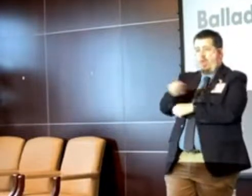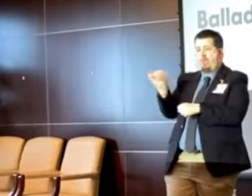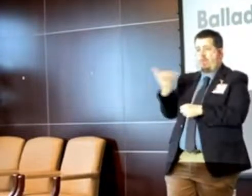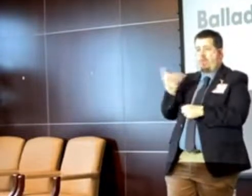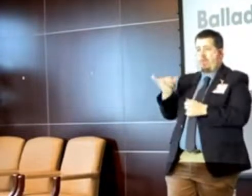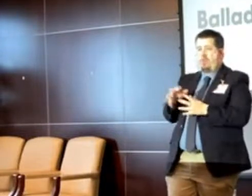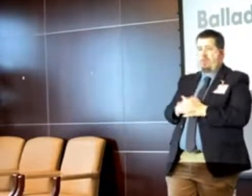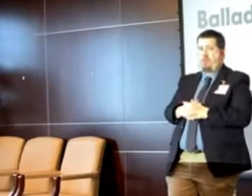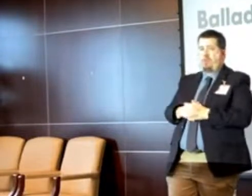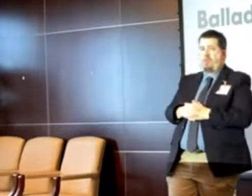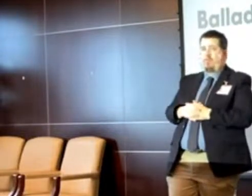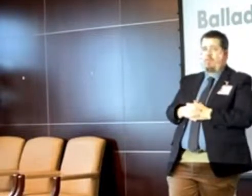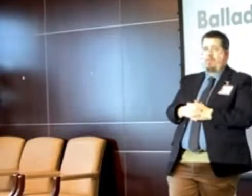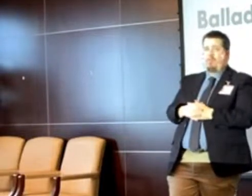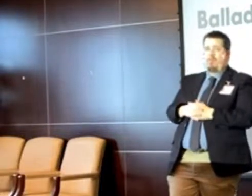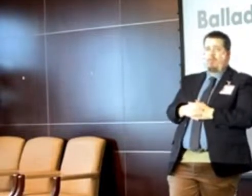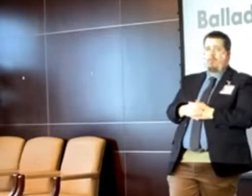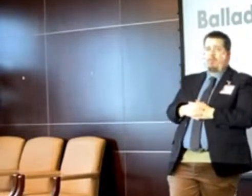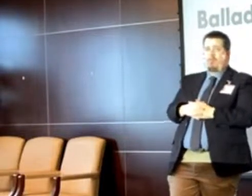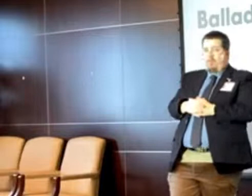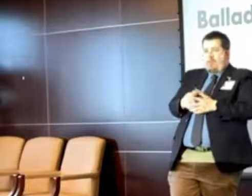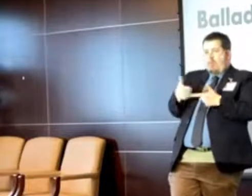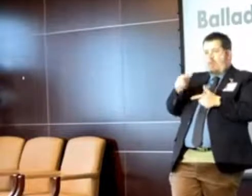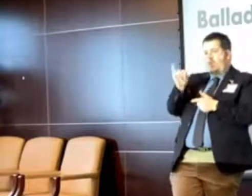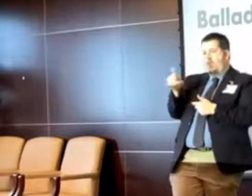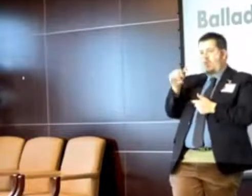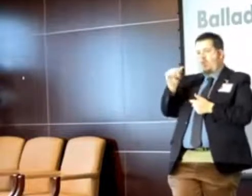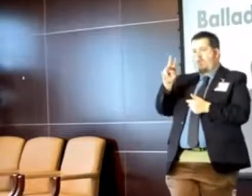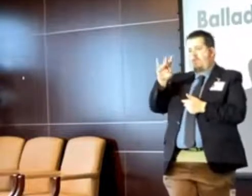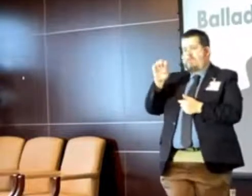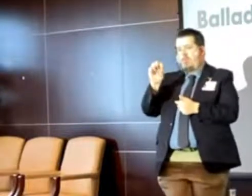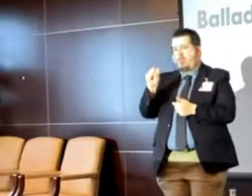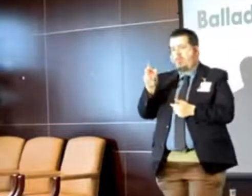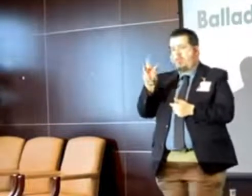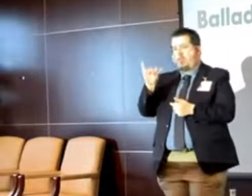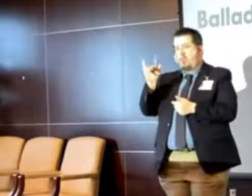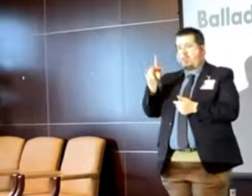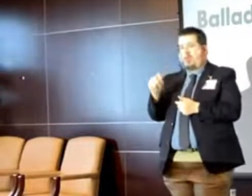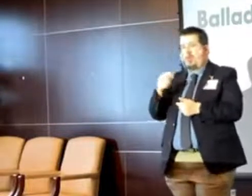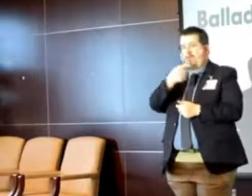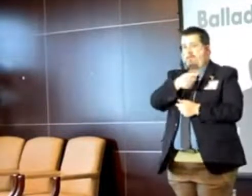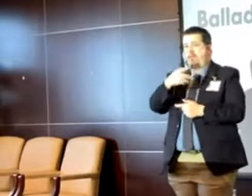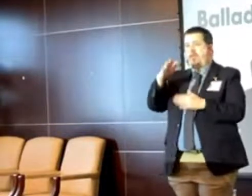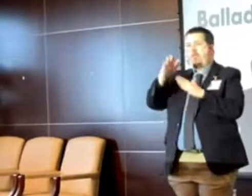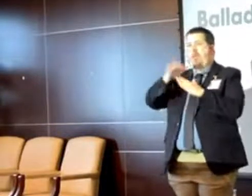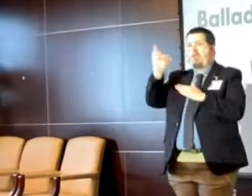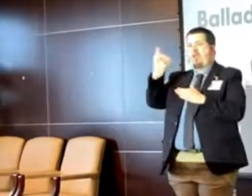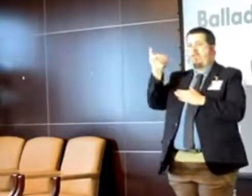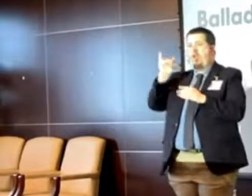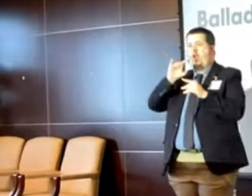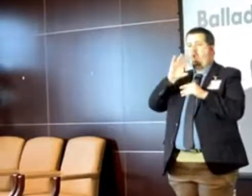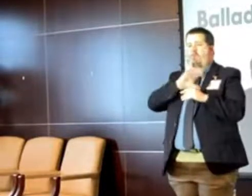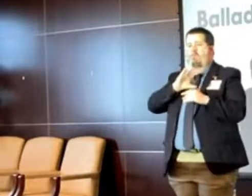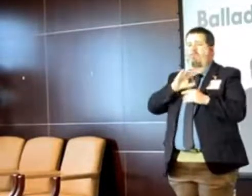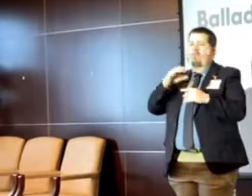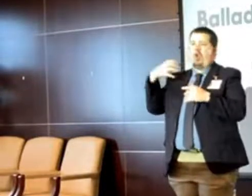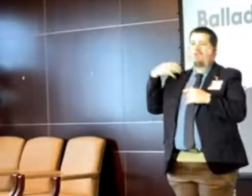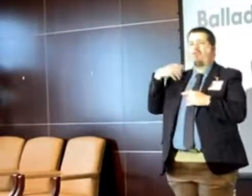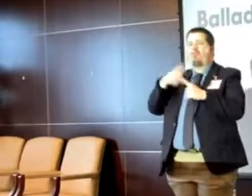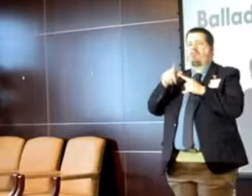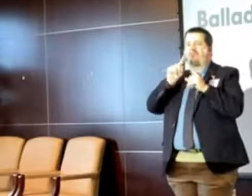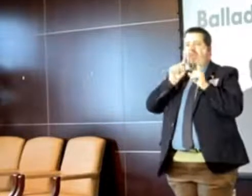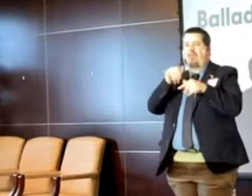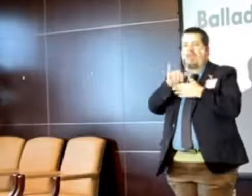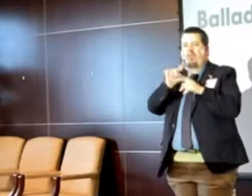well? Yeah, we'll ask Jamie Swift, our Chief Infection Prevention Officer, to answer that.